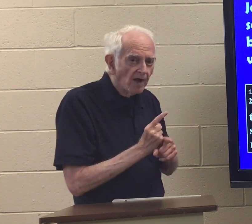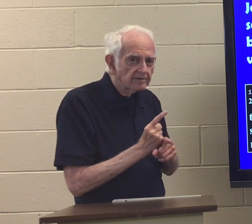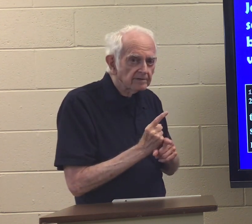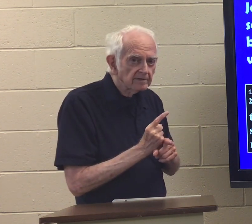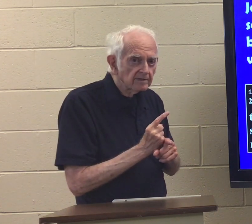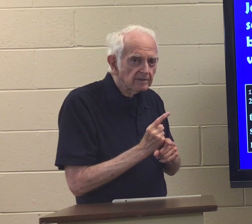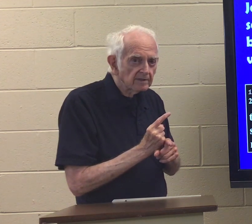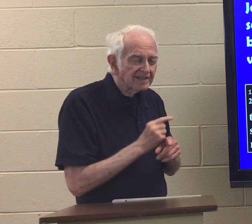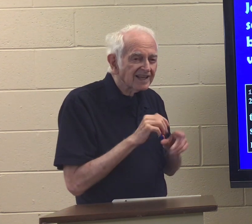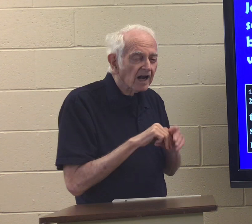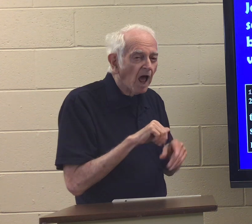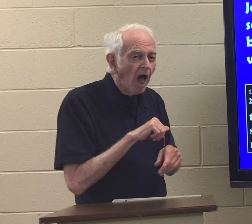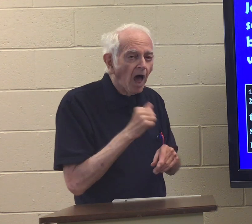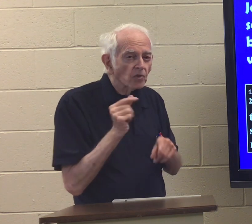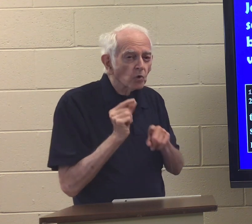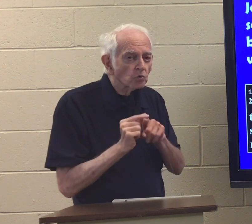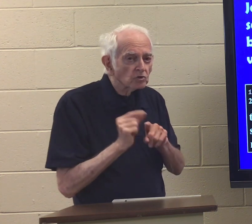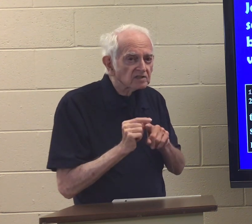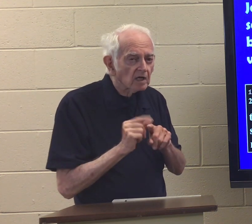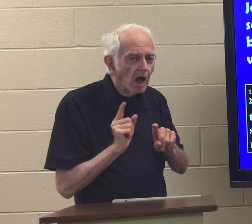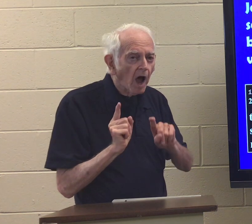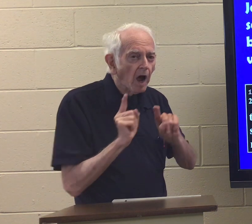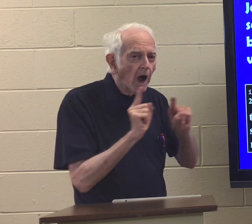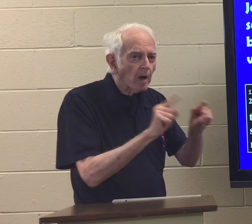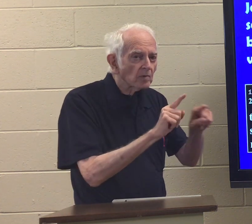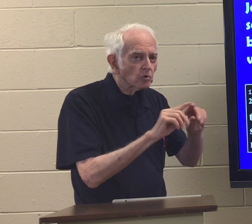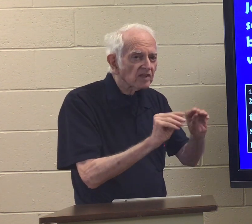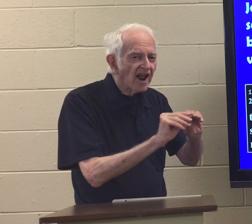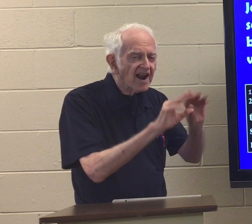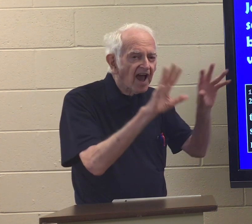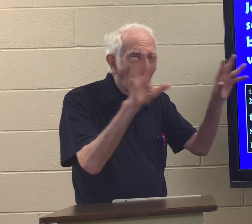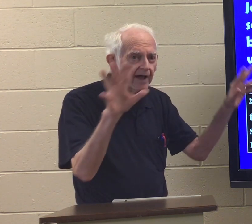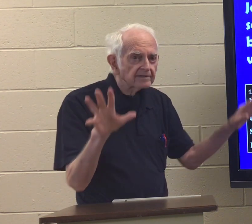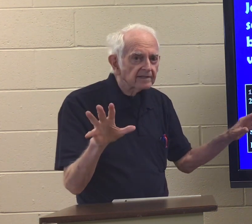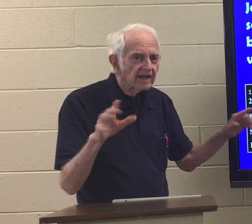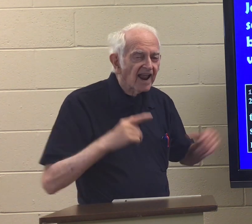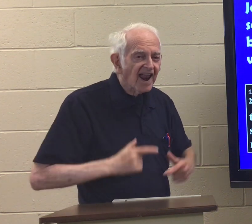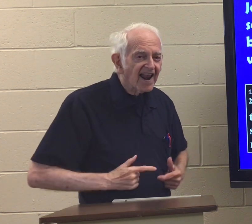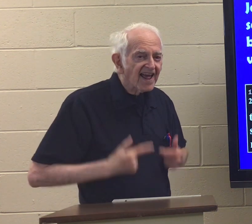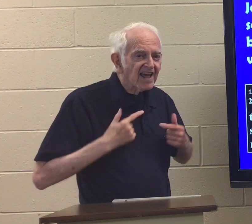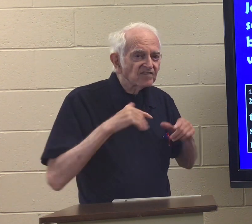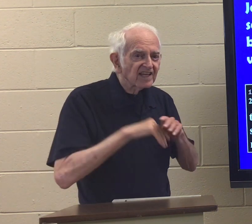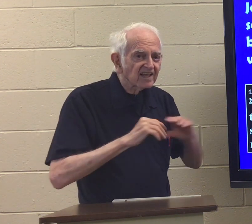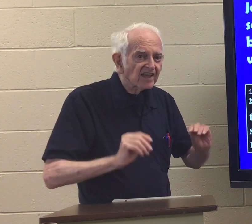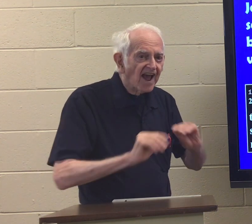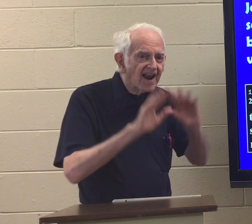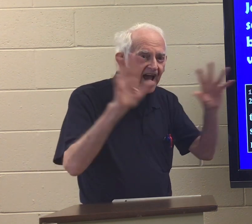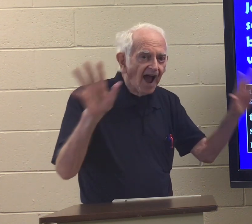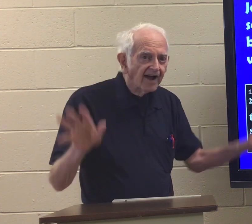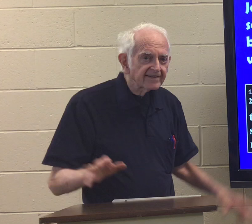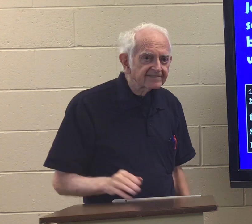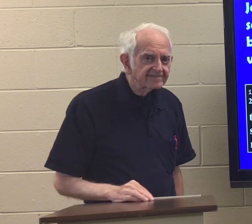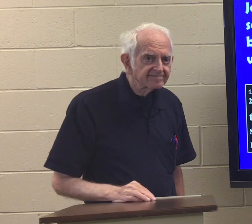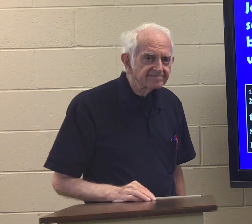right. In other words, come to the light and live in the light.